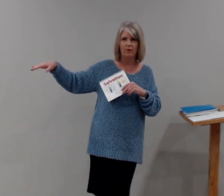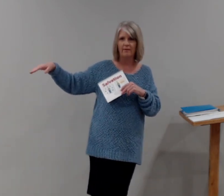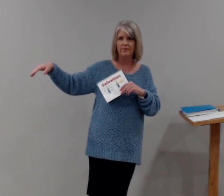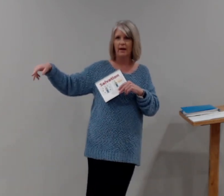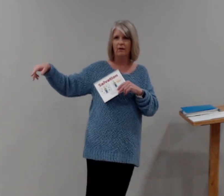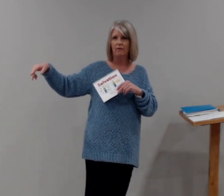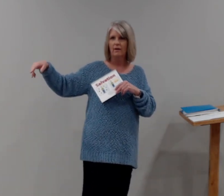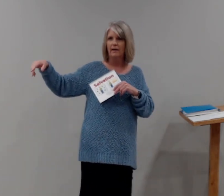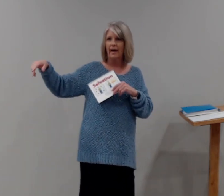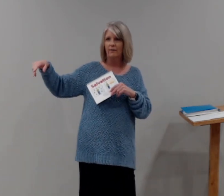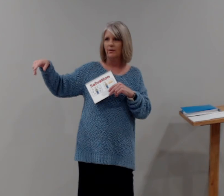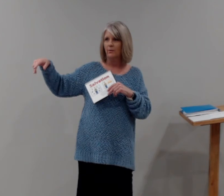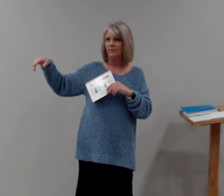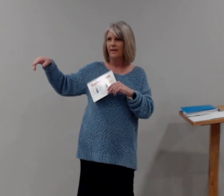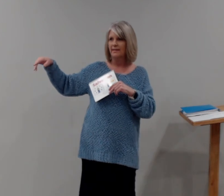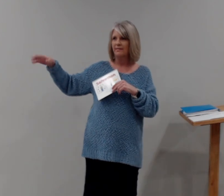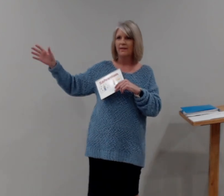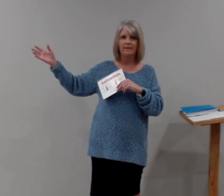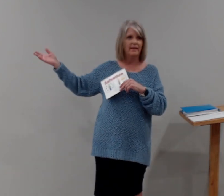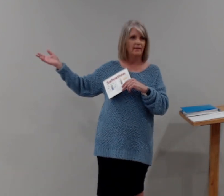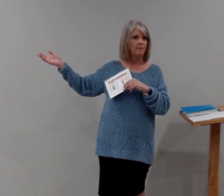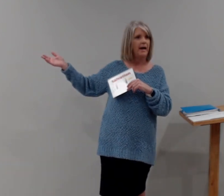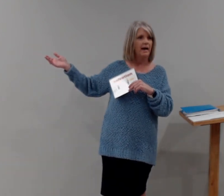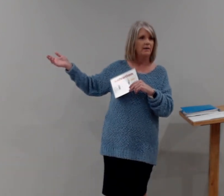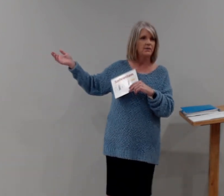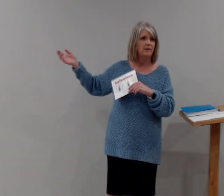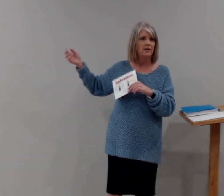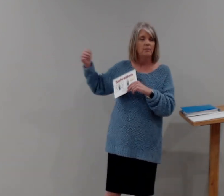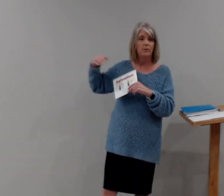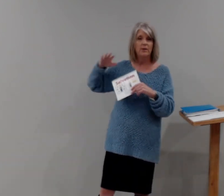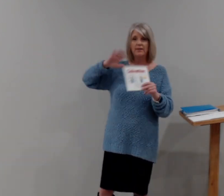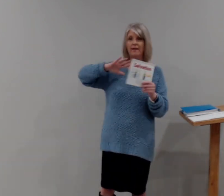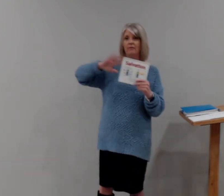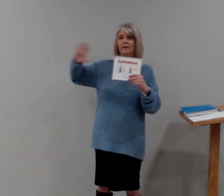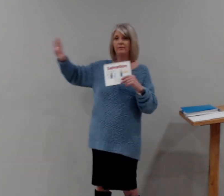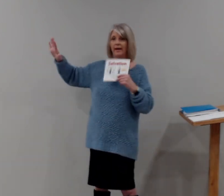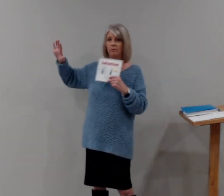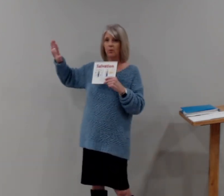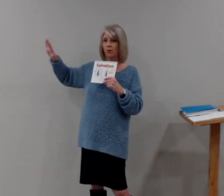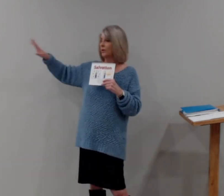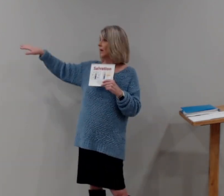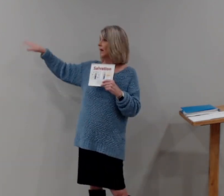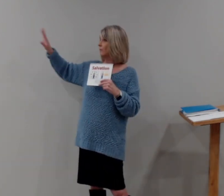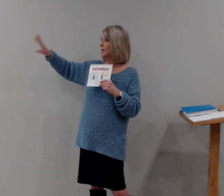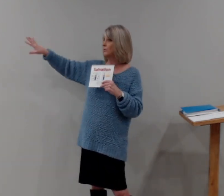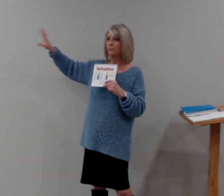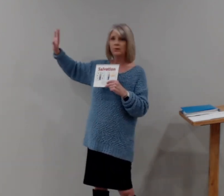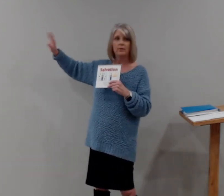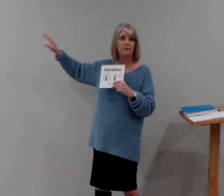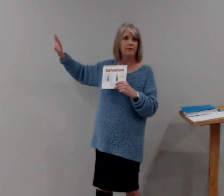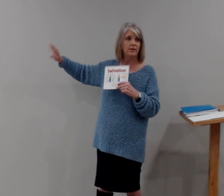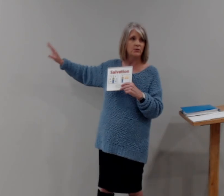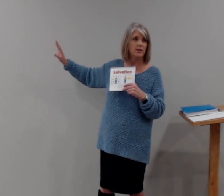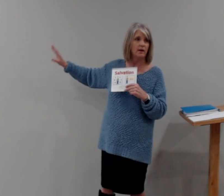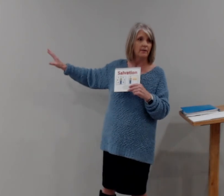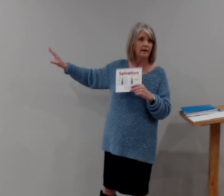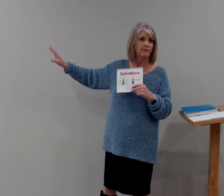graphs now. I don't know if that's even a thing of the past. But we used to have a big flannel board, and we would put the figures up, like if it was